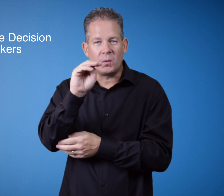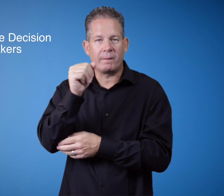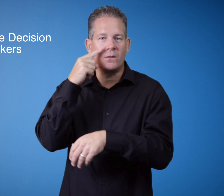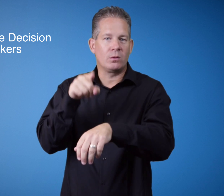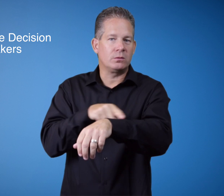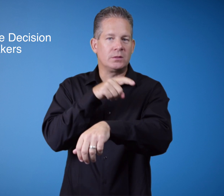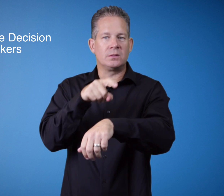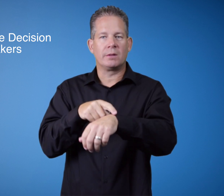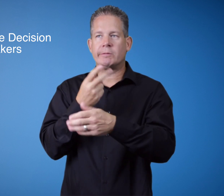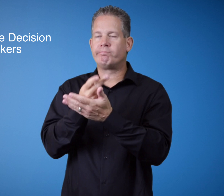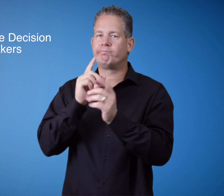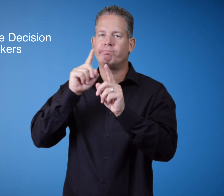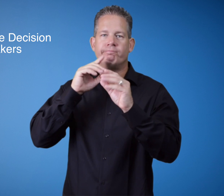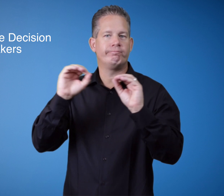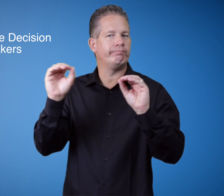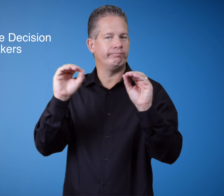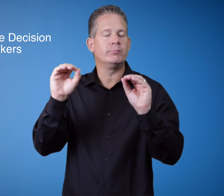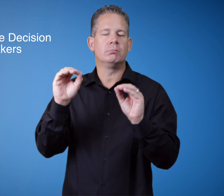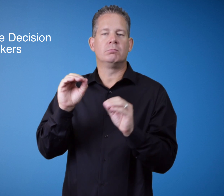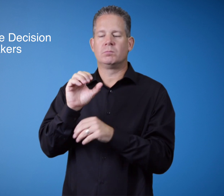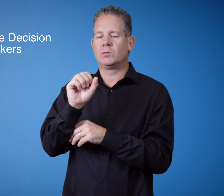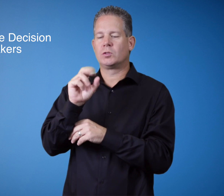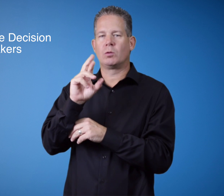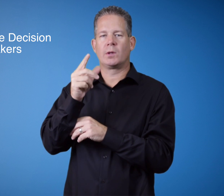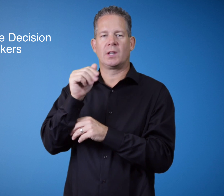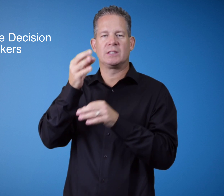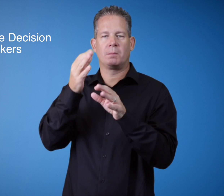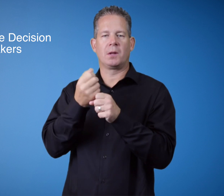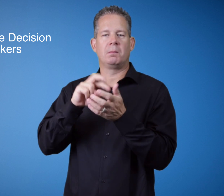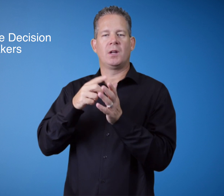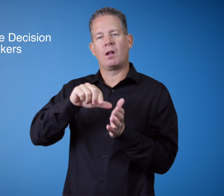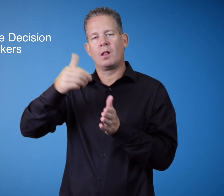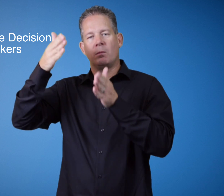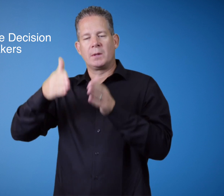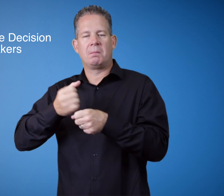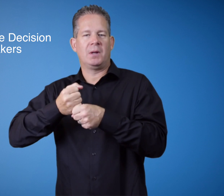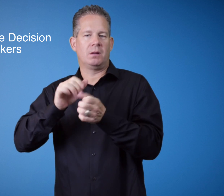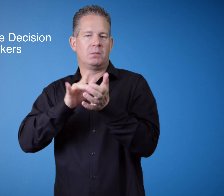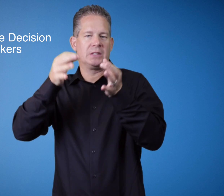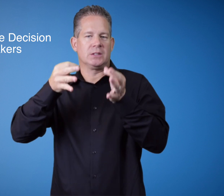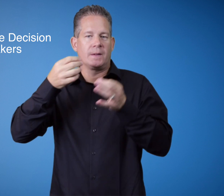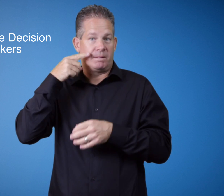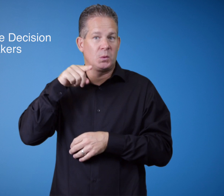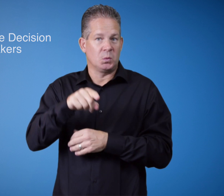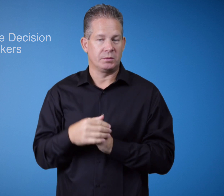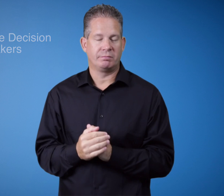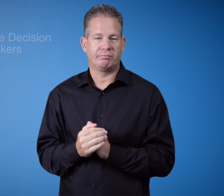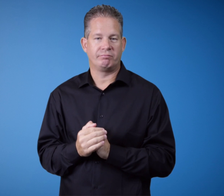hospitalization, those that are in a coma for an extended period of time or cannot answer. A surrogate decision maker would make a medical